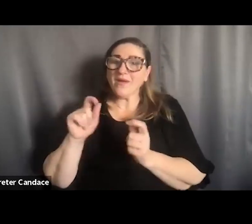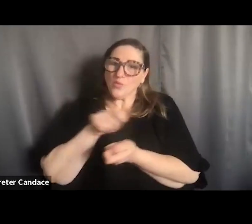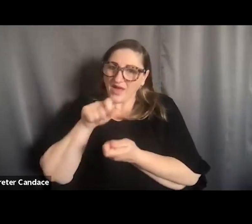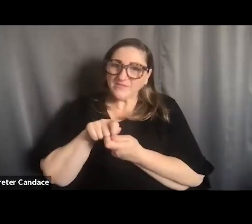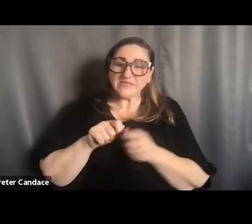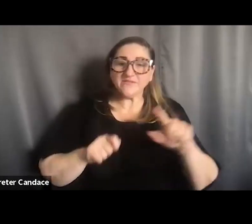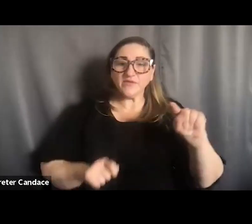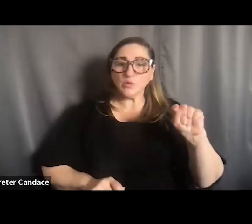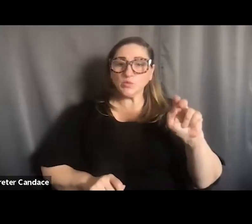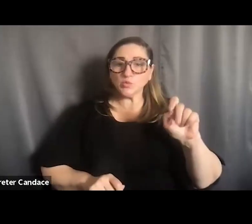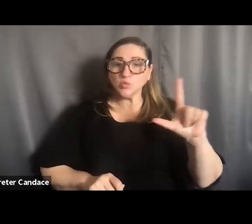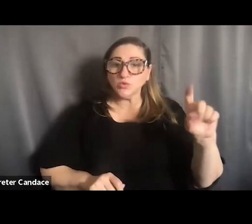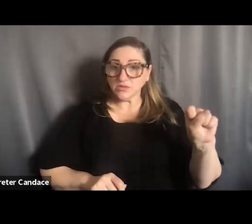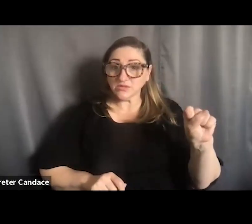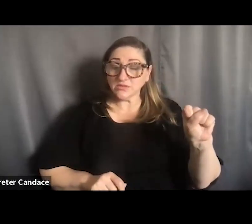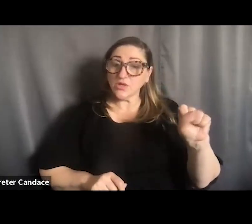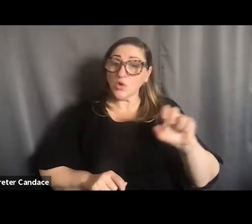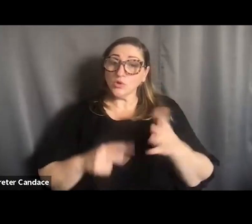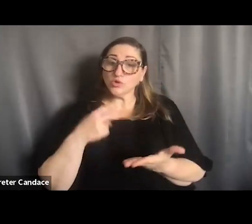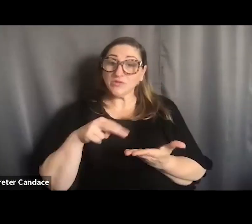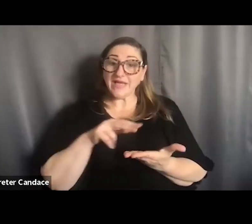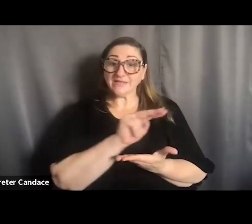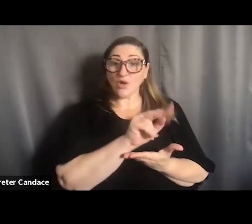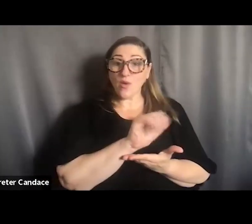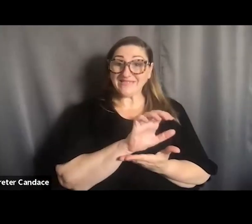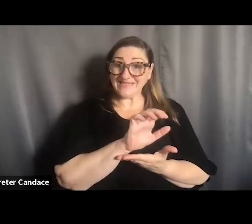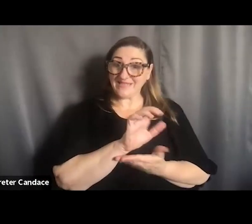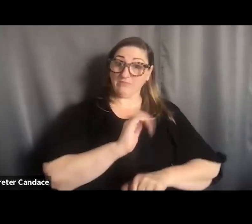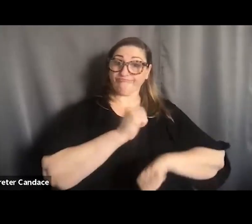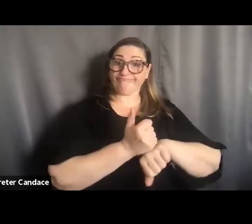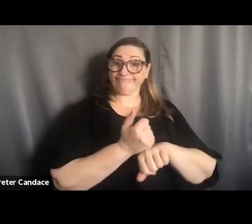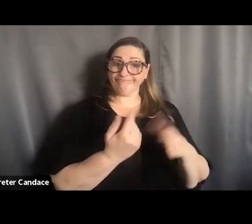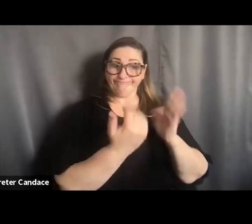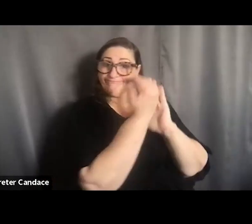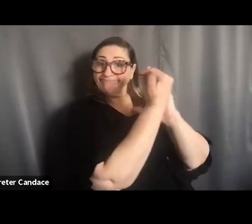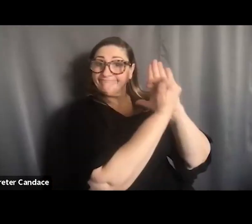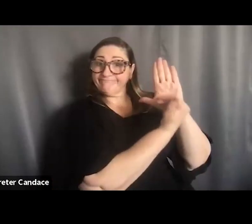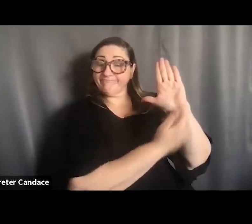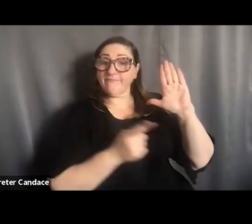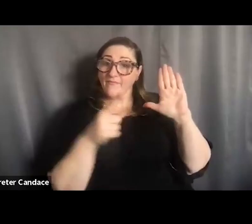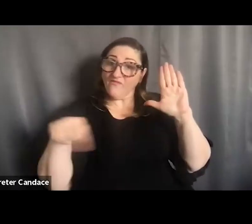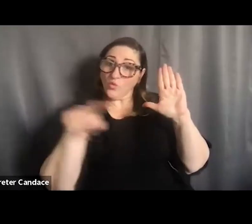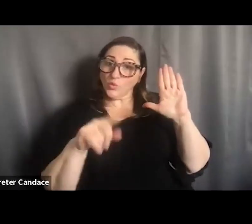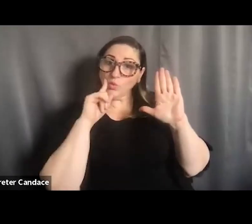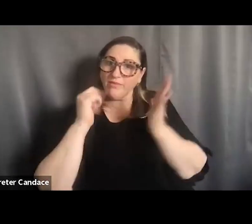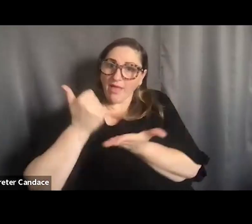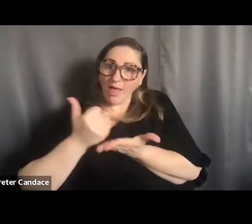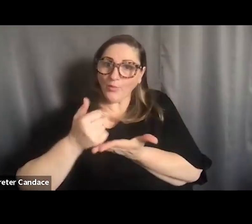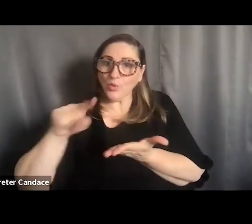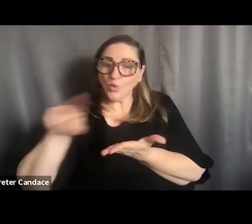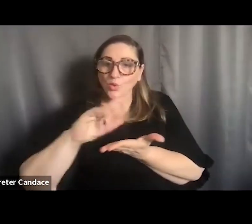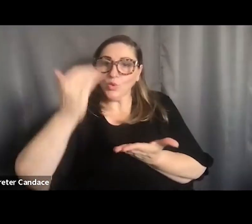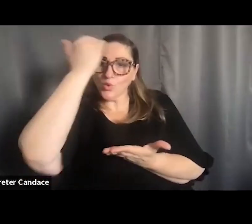chats and into our reminders and into our pings, because it is up to us to make these calls